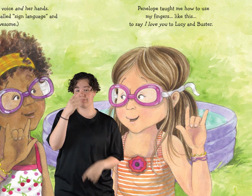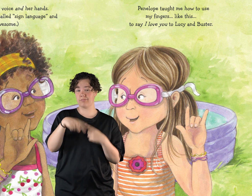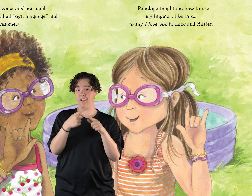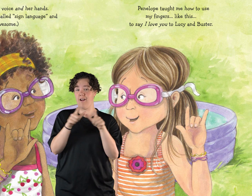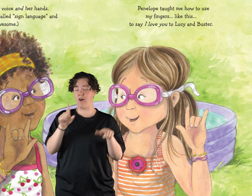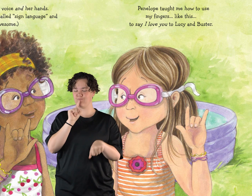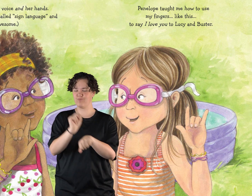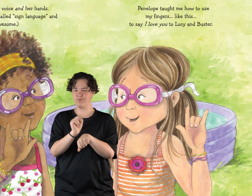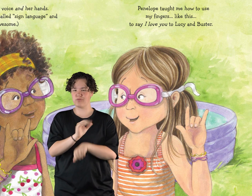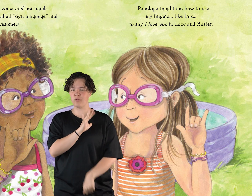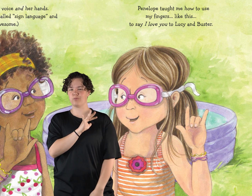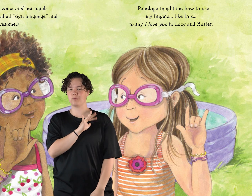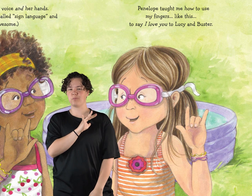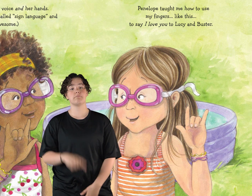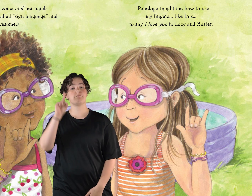awesome.